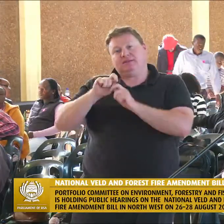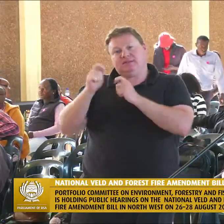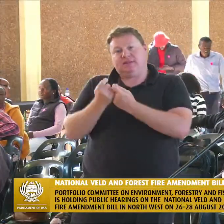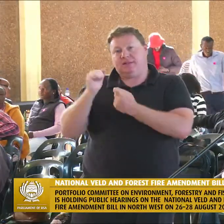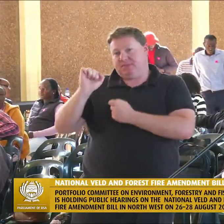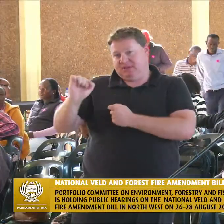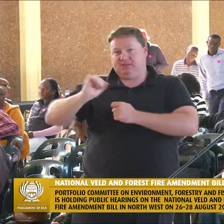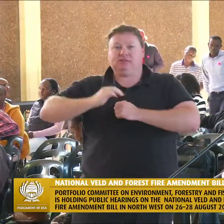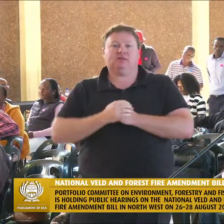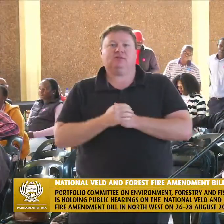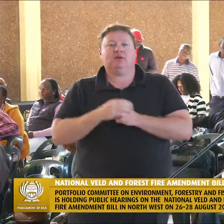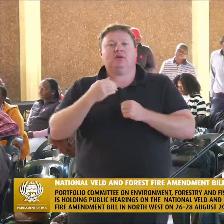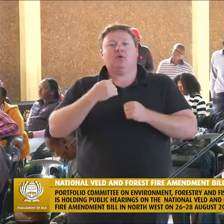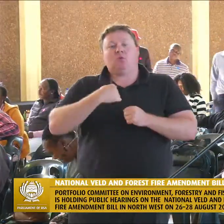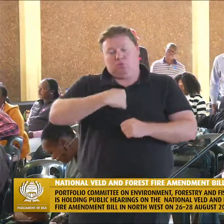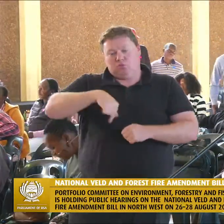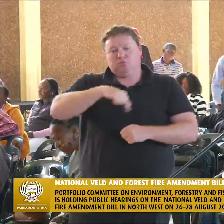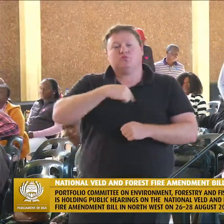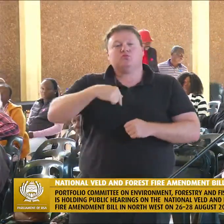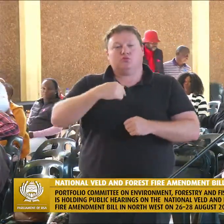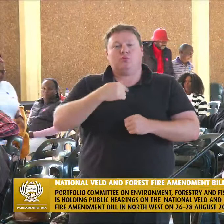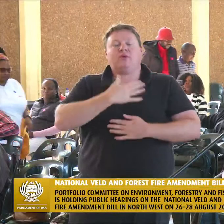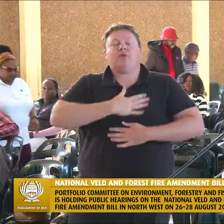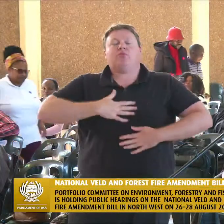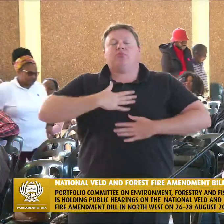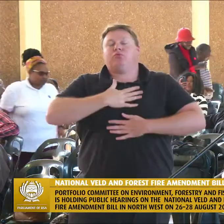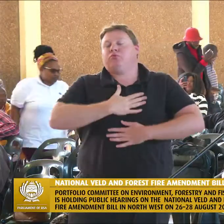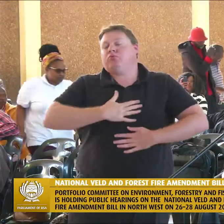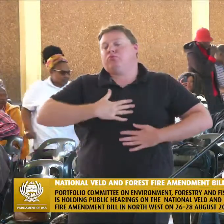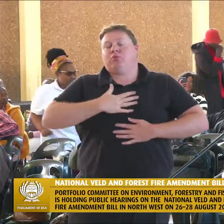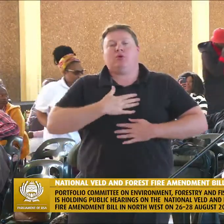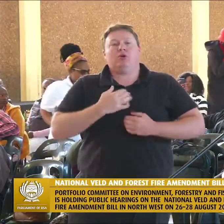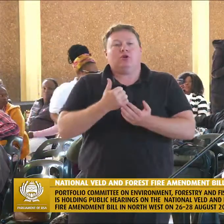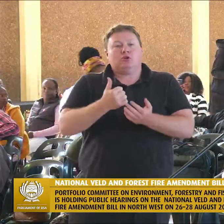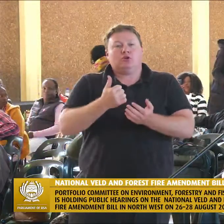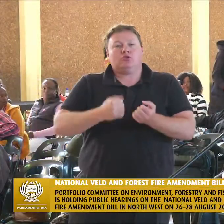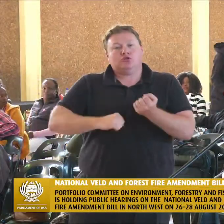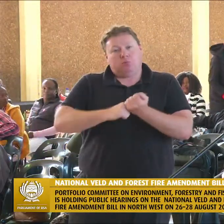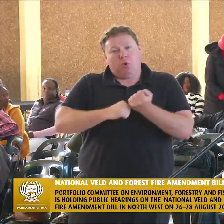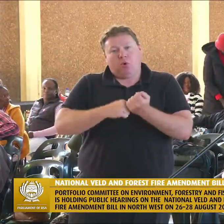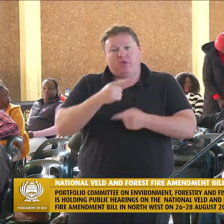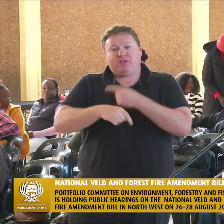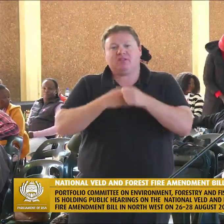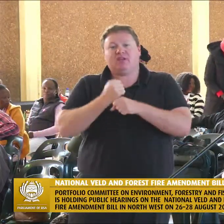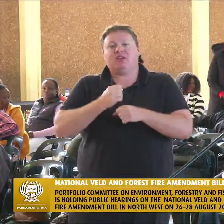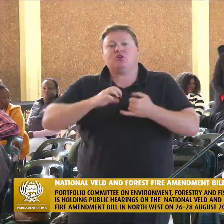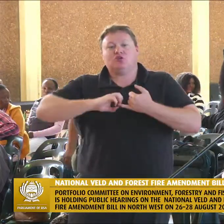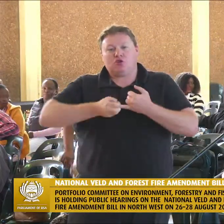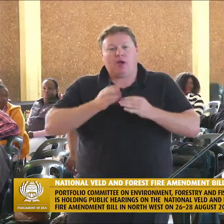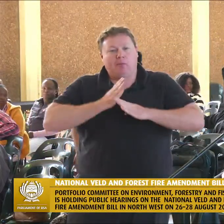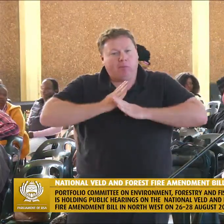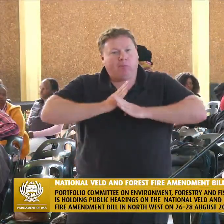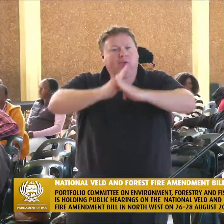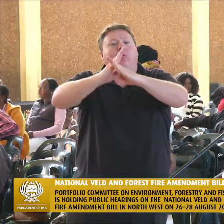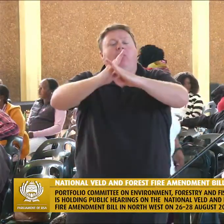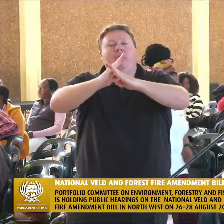and we are most grateful for the support that he has given us this year to try and prevent loss of lives